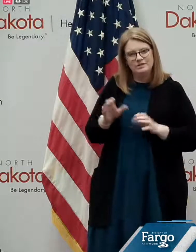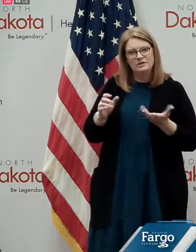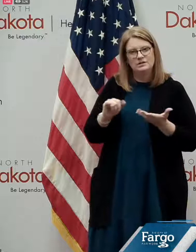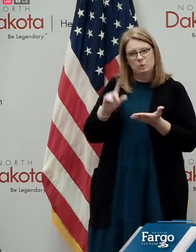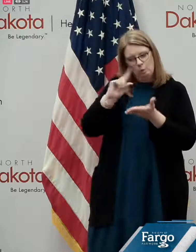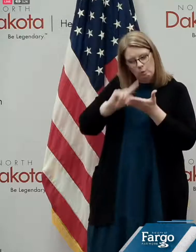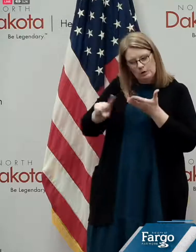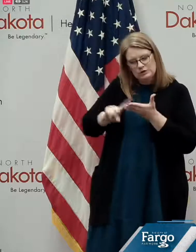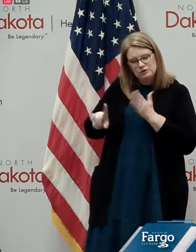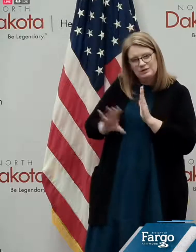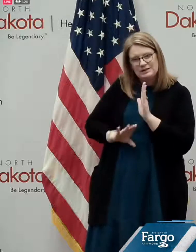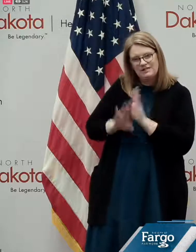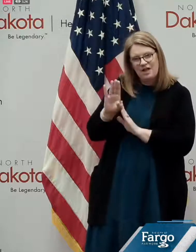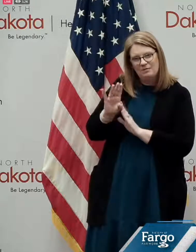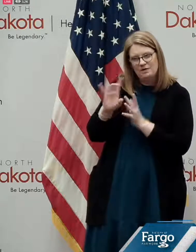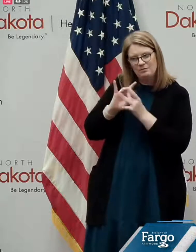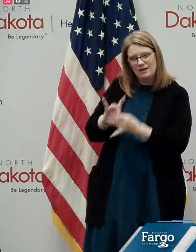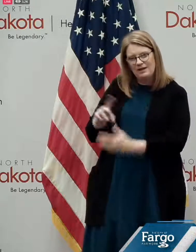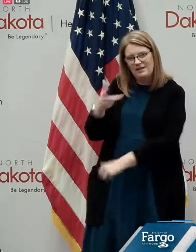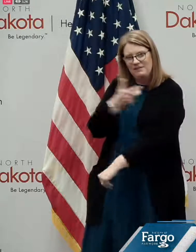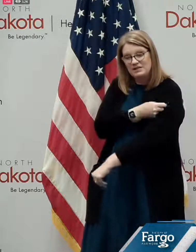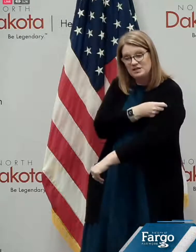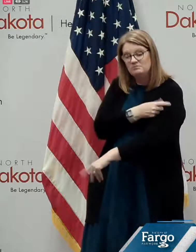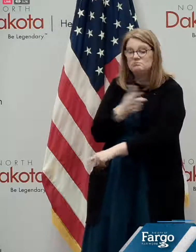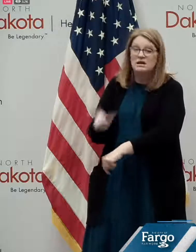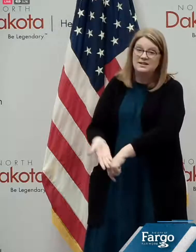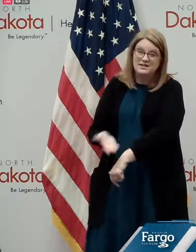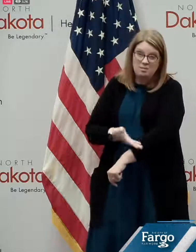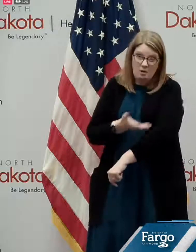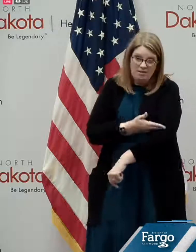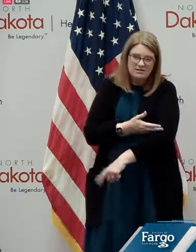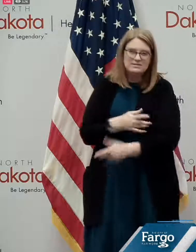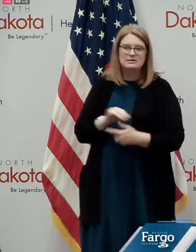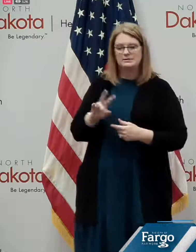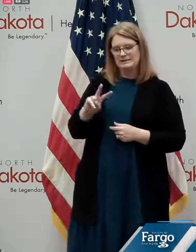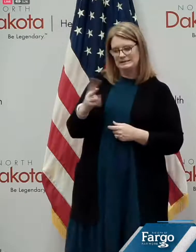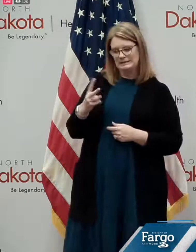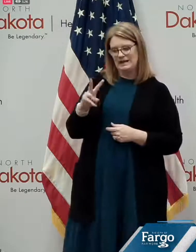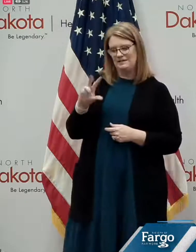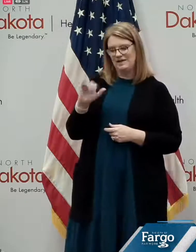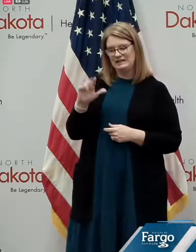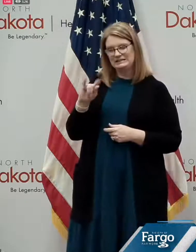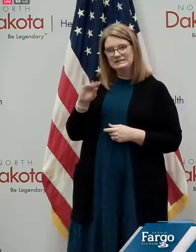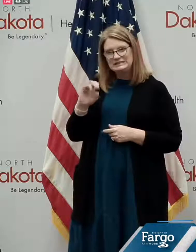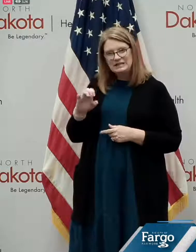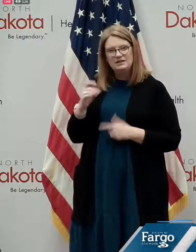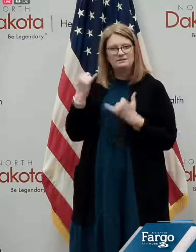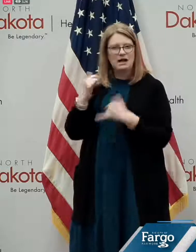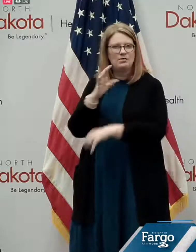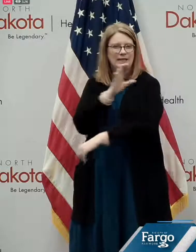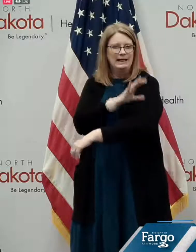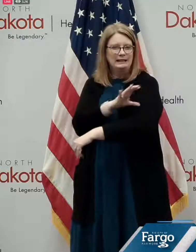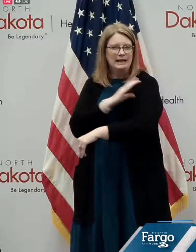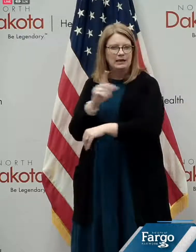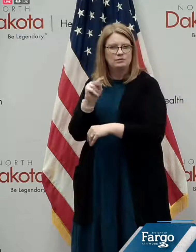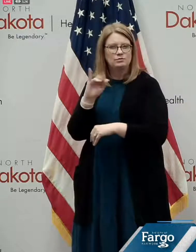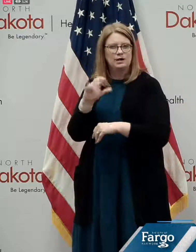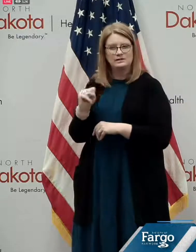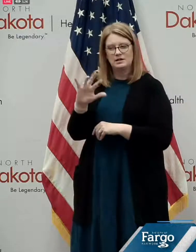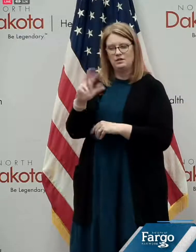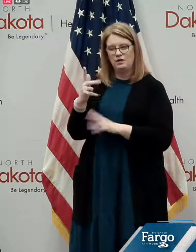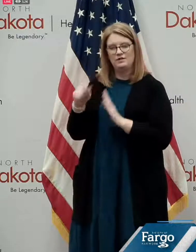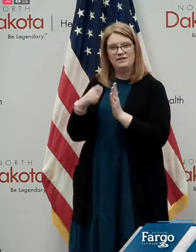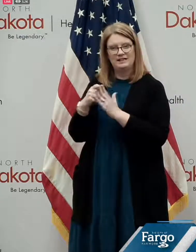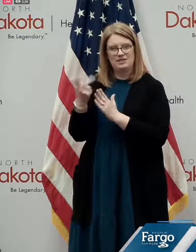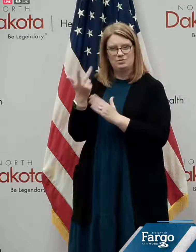R&D around vaccines. Now we've got great progress. There was a second vaccine that got to the clinical trials, phase 3 clinical trials